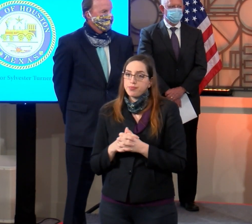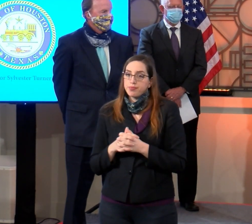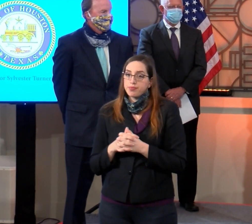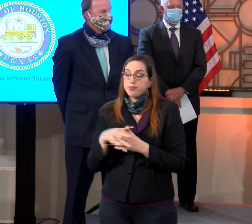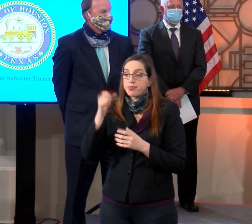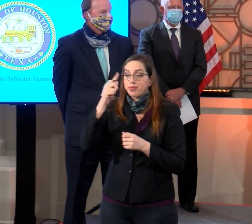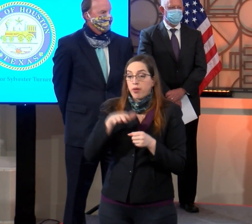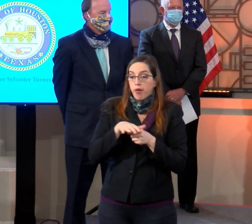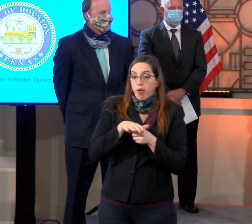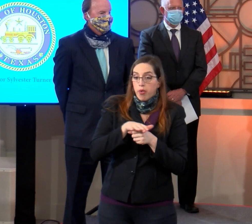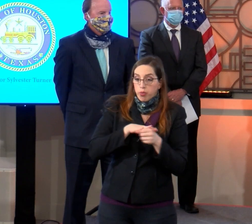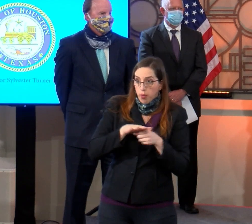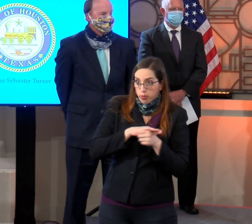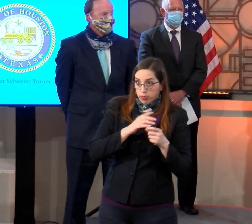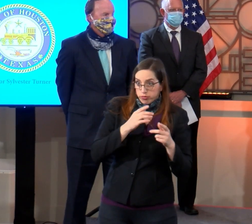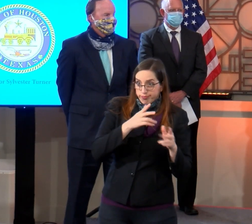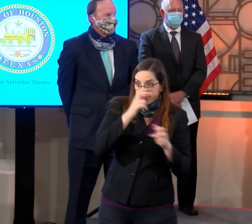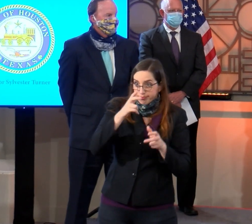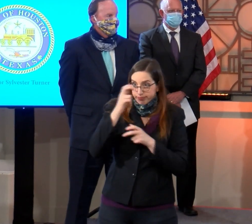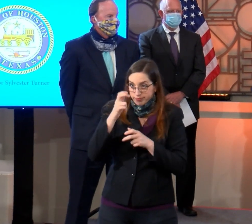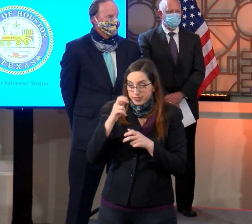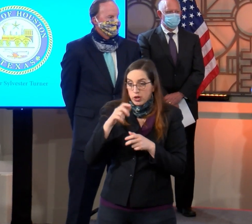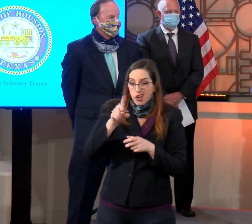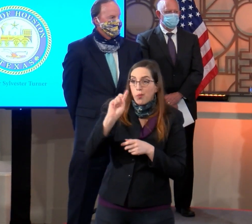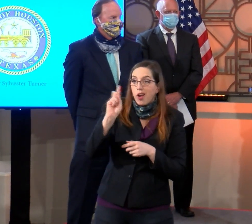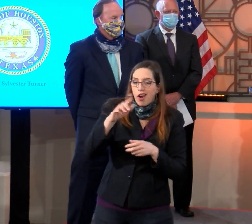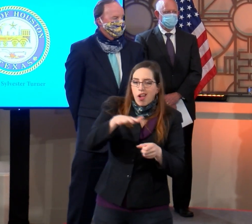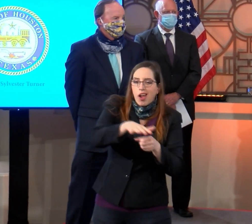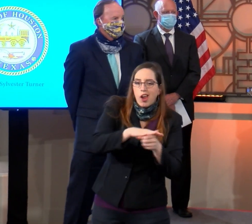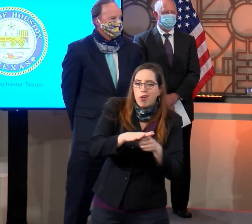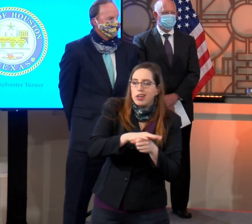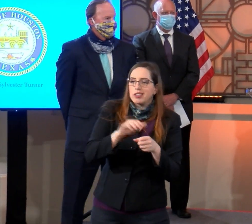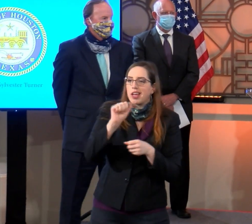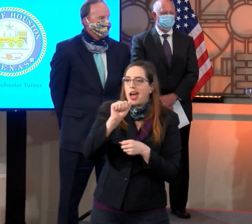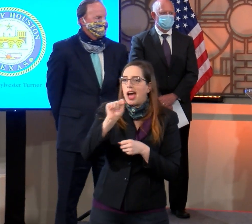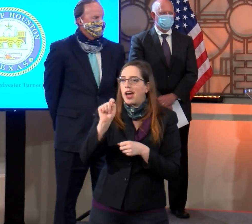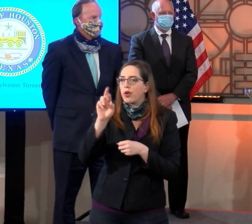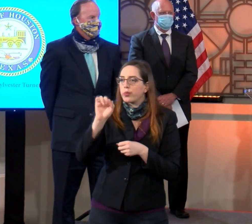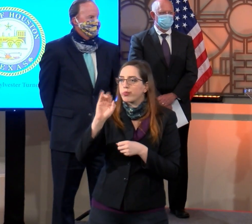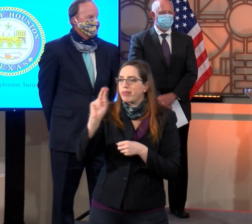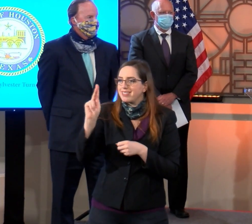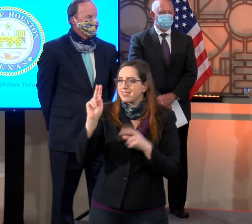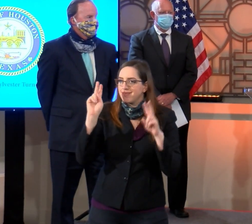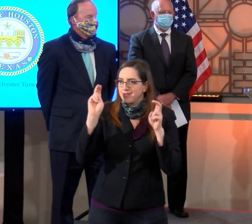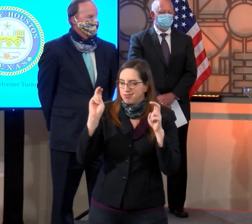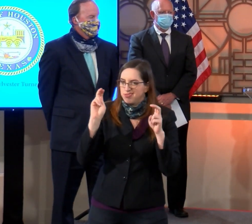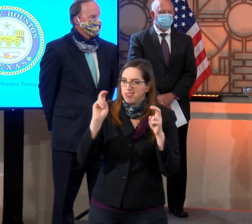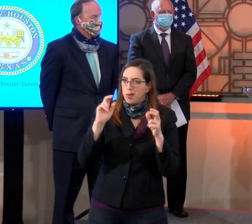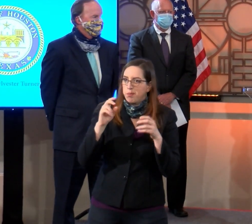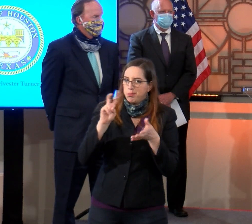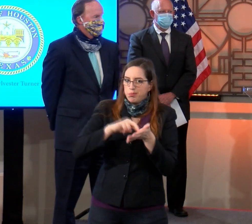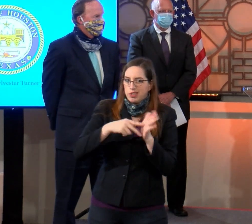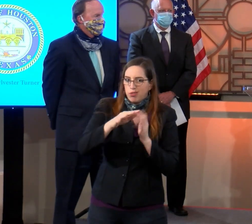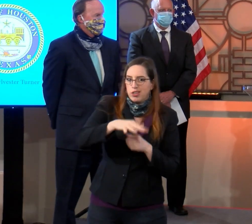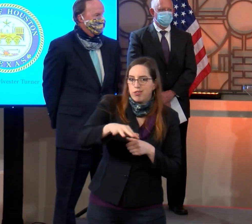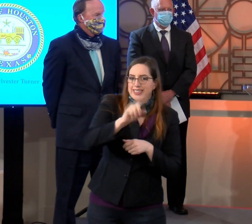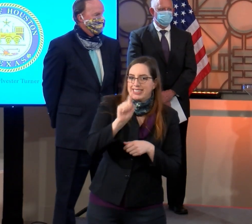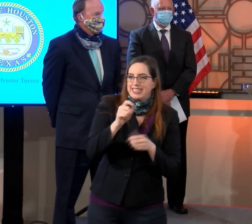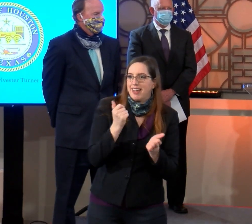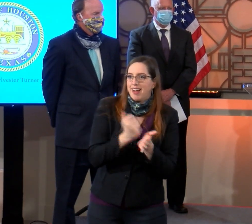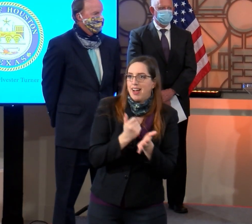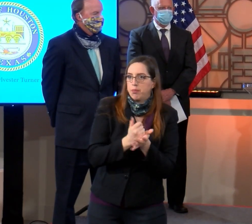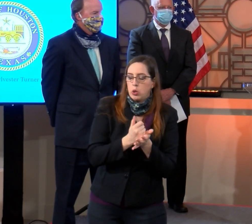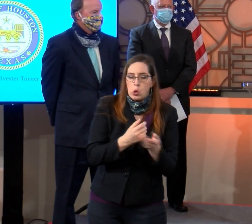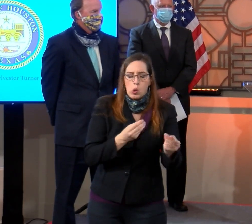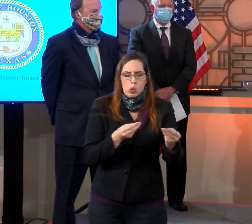Local cases more prevalent in at-risk neighborhoods. This is what, as mayor of the city of Houston, this is what